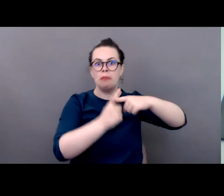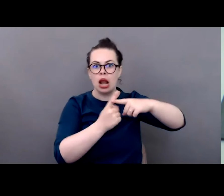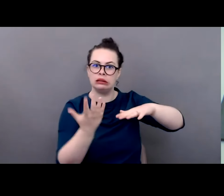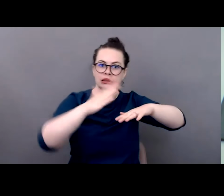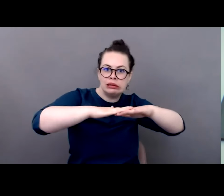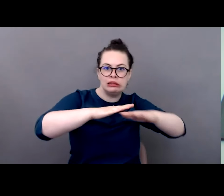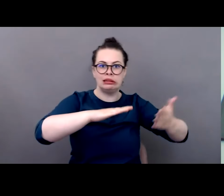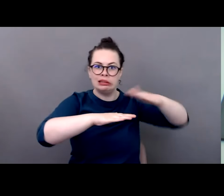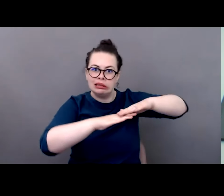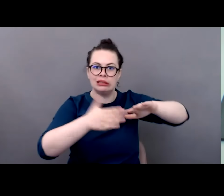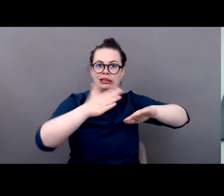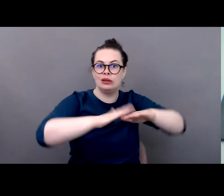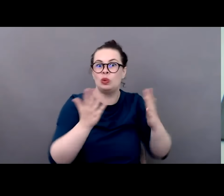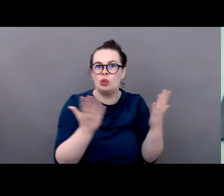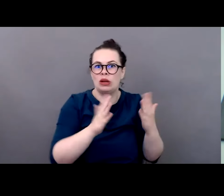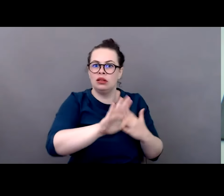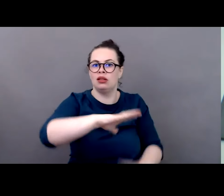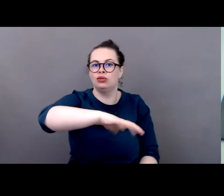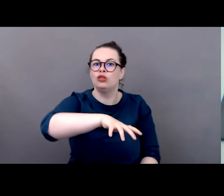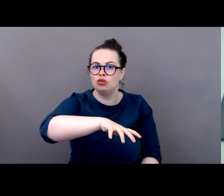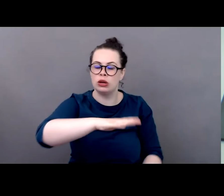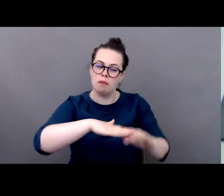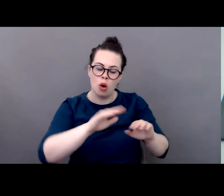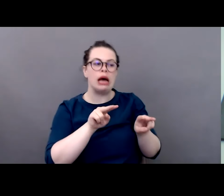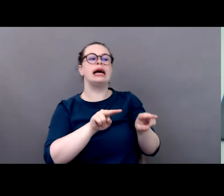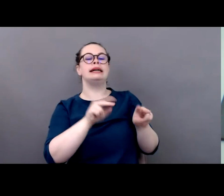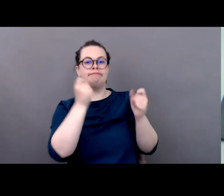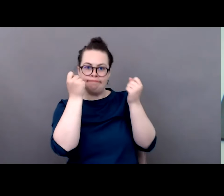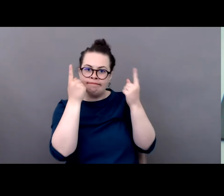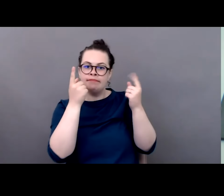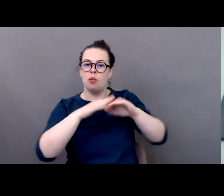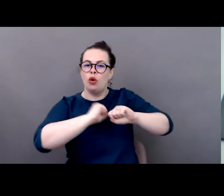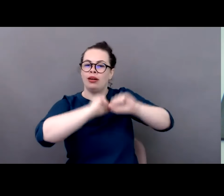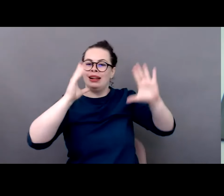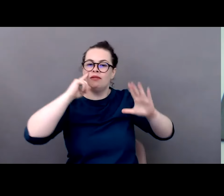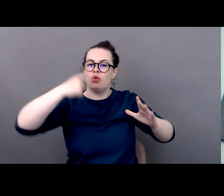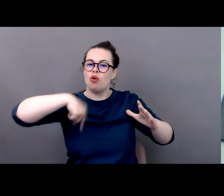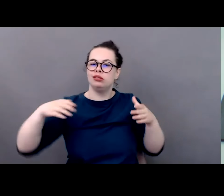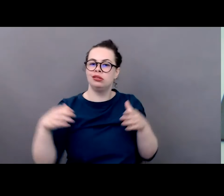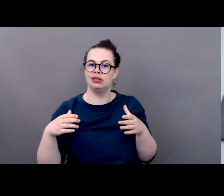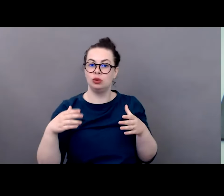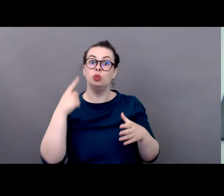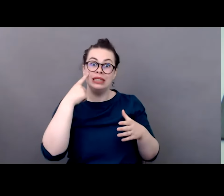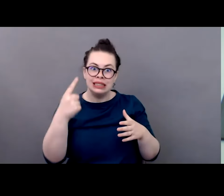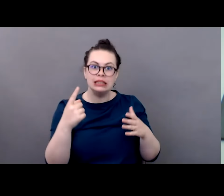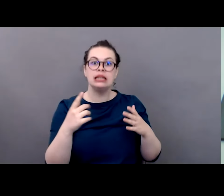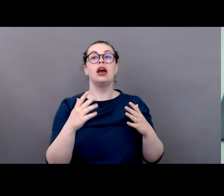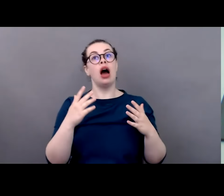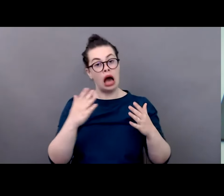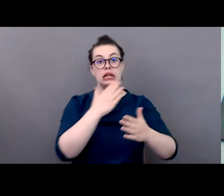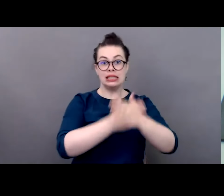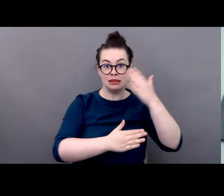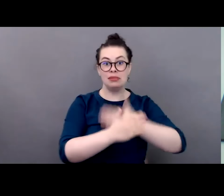experiences, first-hand experiences, also indicating the discriminatory provisions in the state parties.